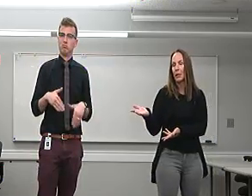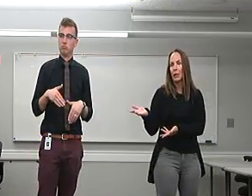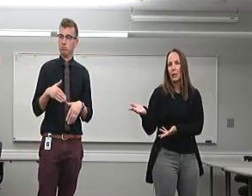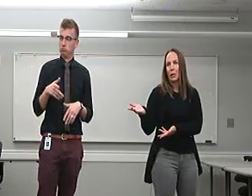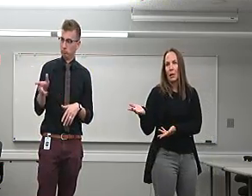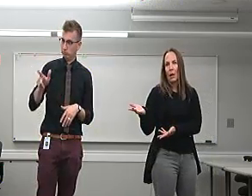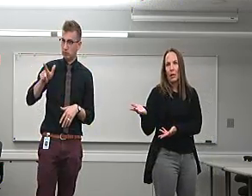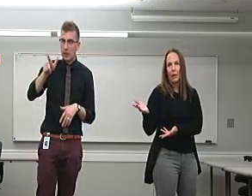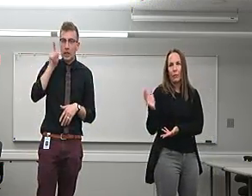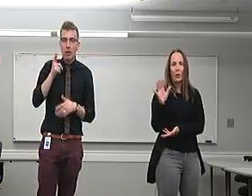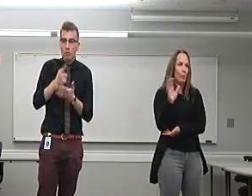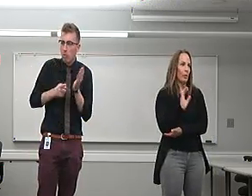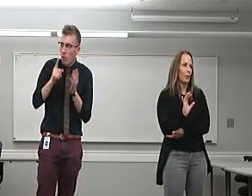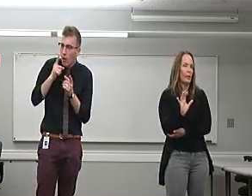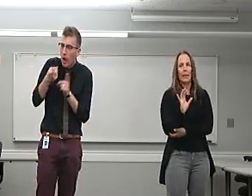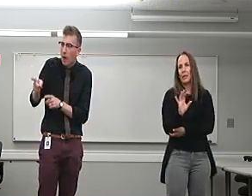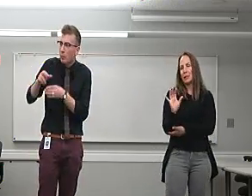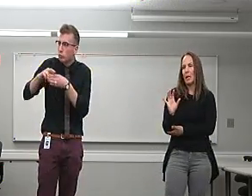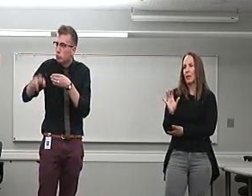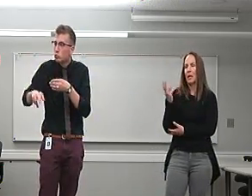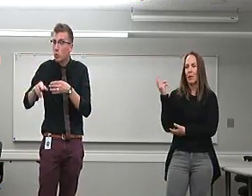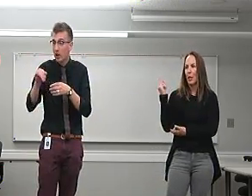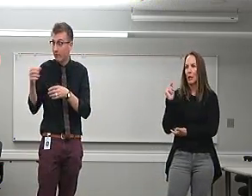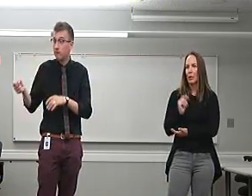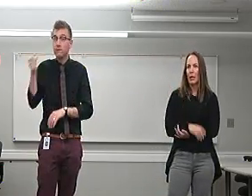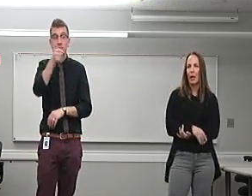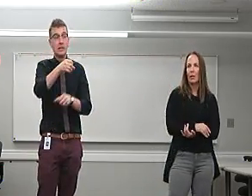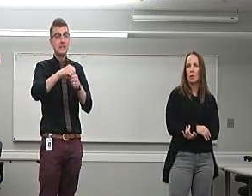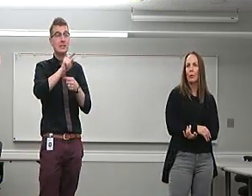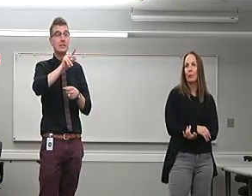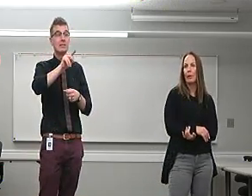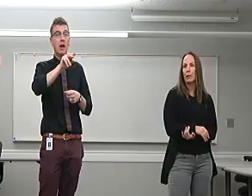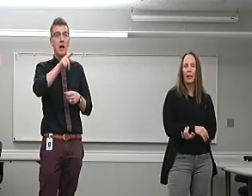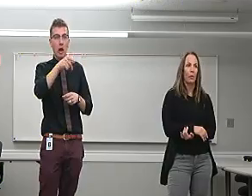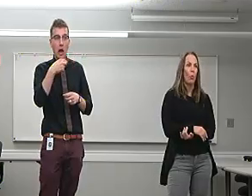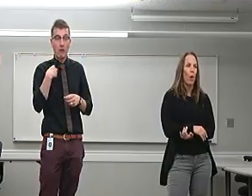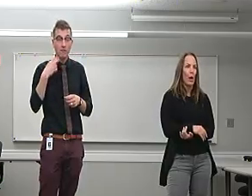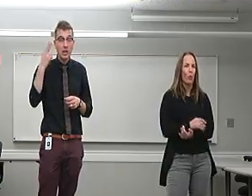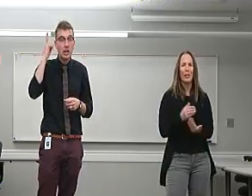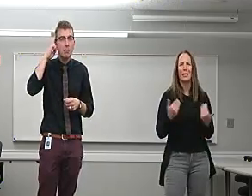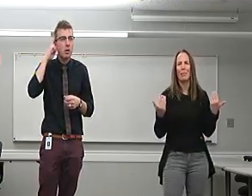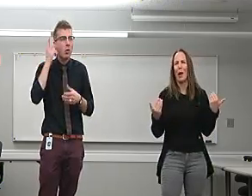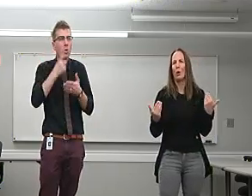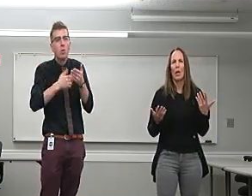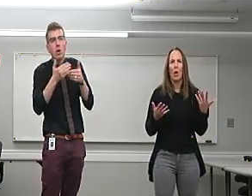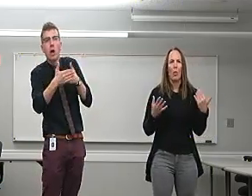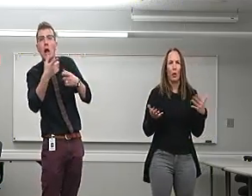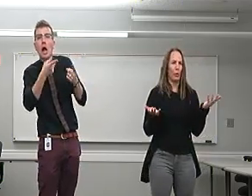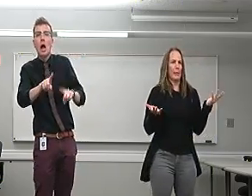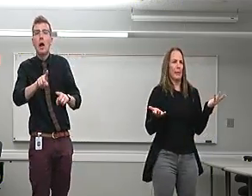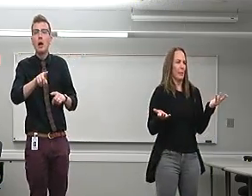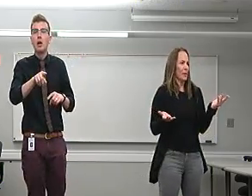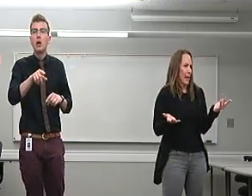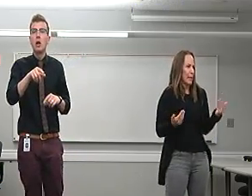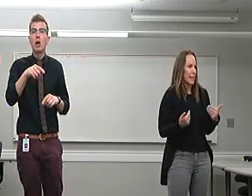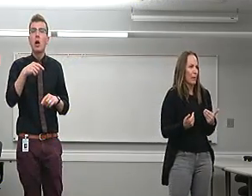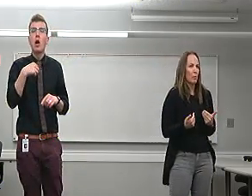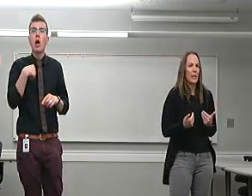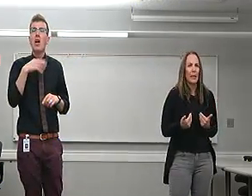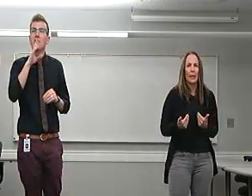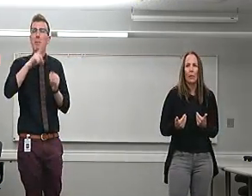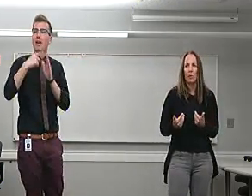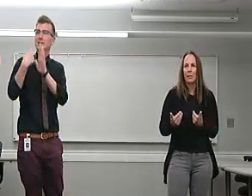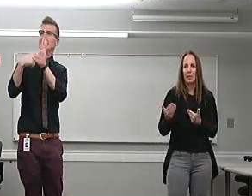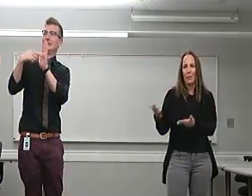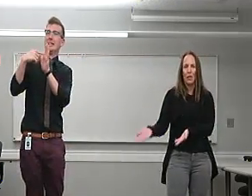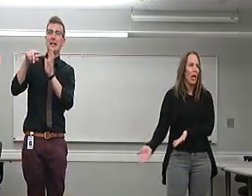if we put Leah in signing time and Leah had a cochlear implant. It wasn't about the criticism of signing time or me. It was, my